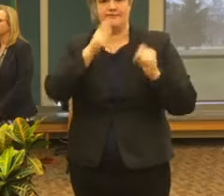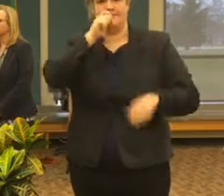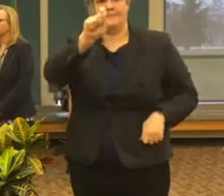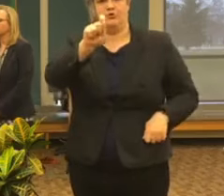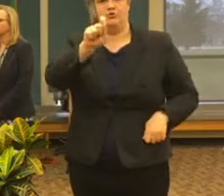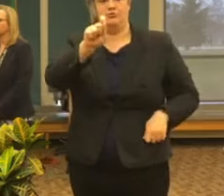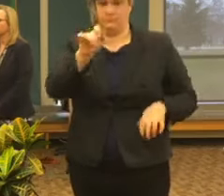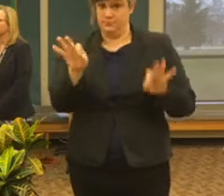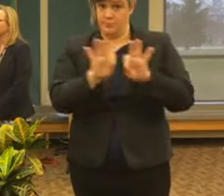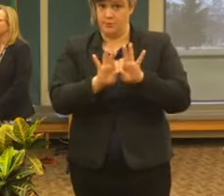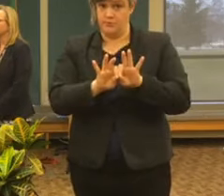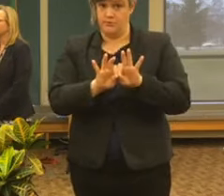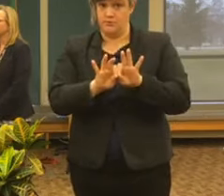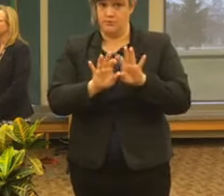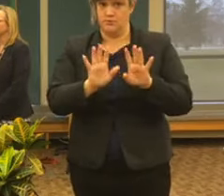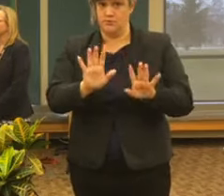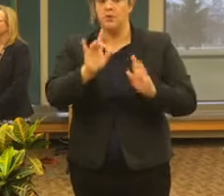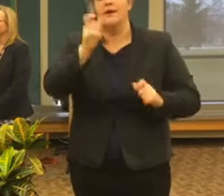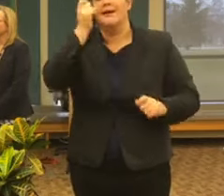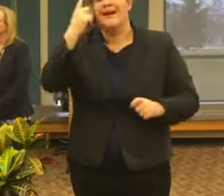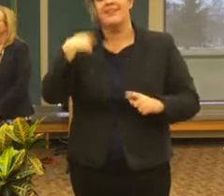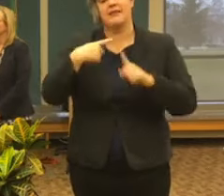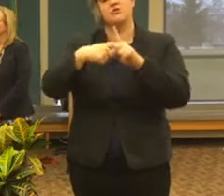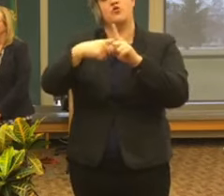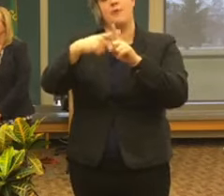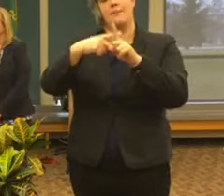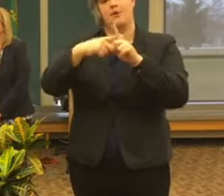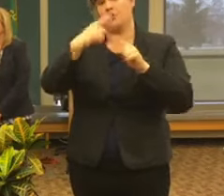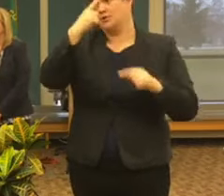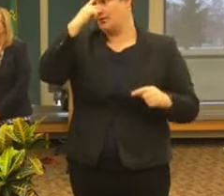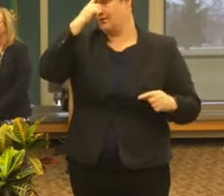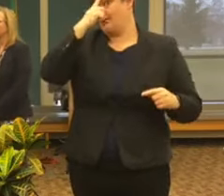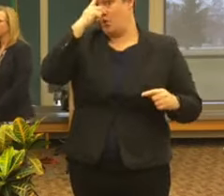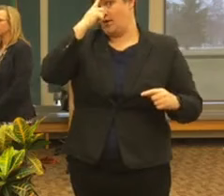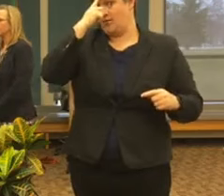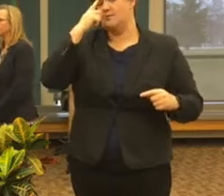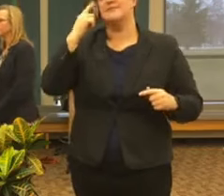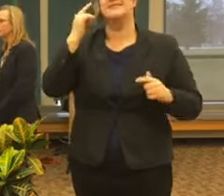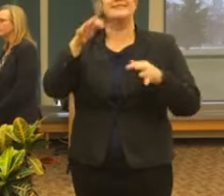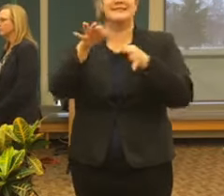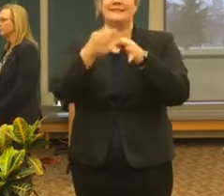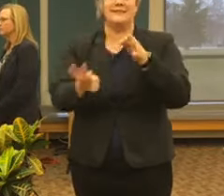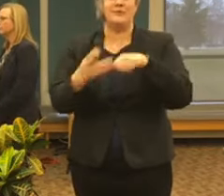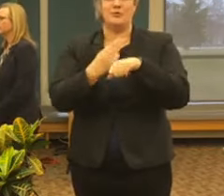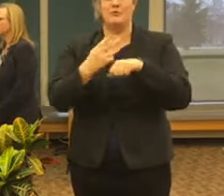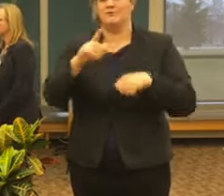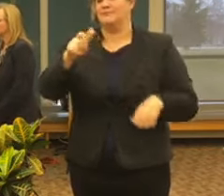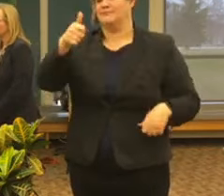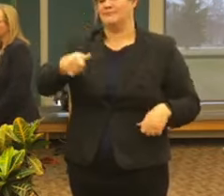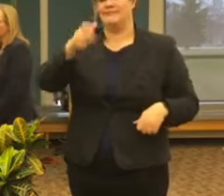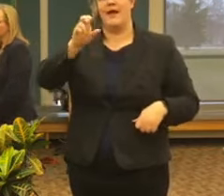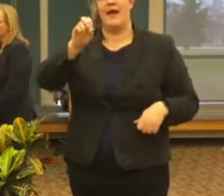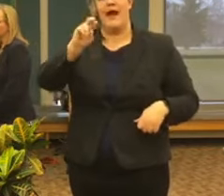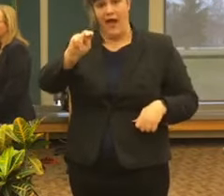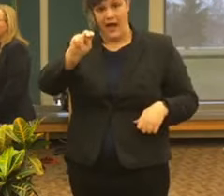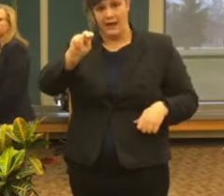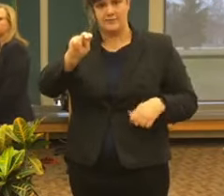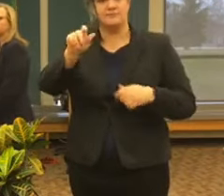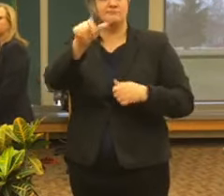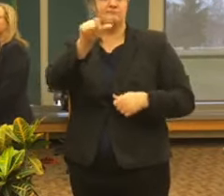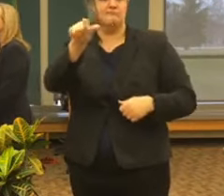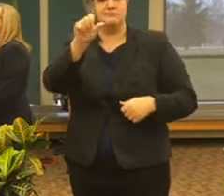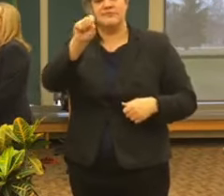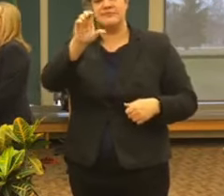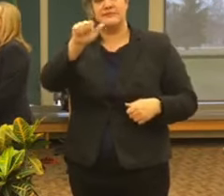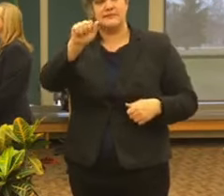important. So with the no-touch thermometer, or forehead thermometers, excuse me, it's very simple. There's an on button, turn it to scan, and